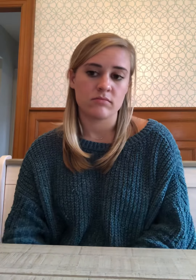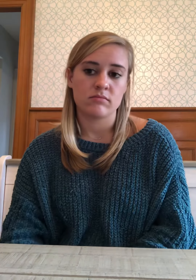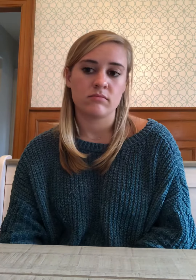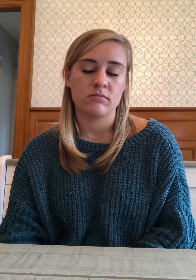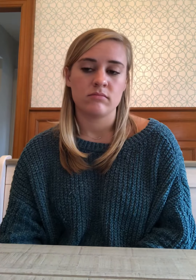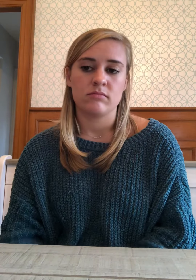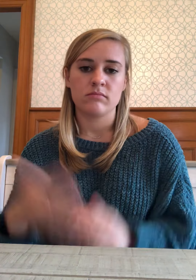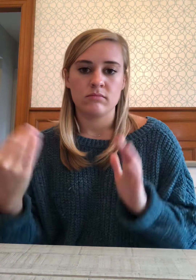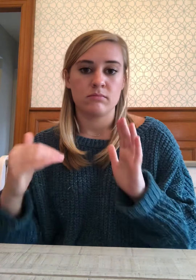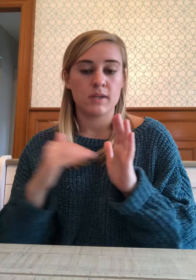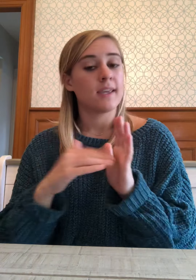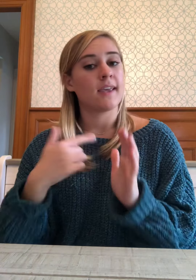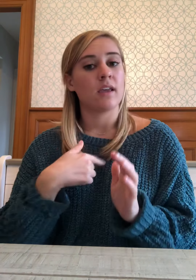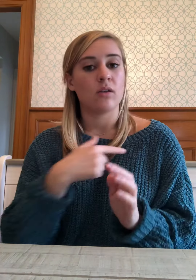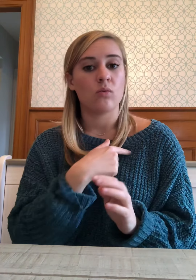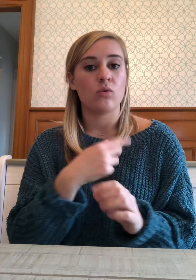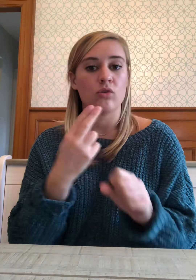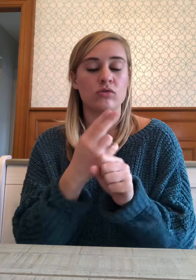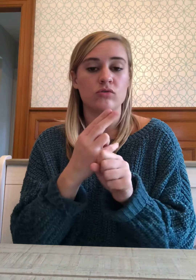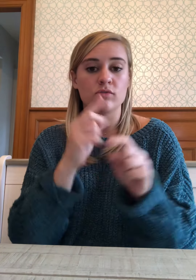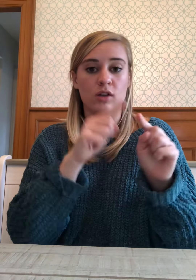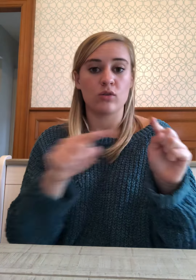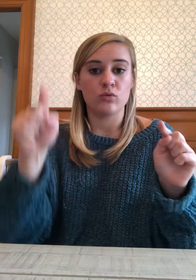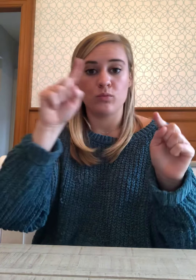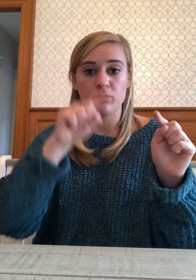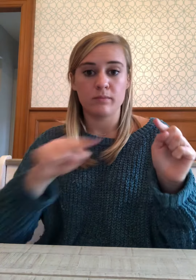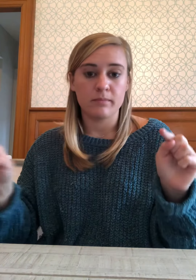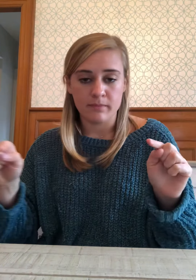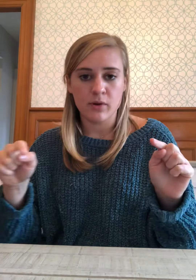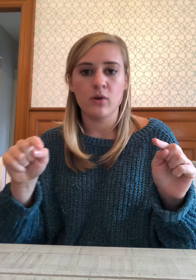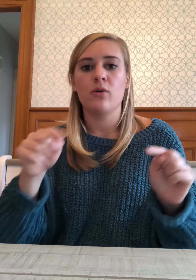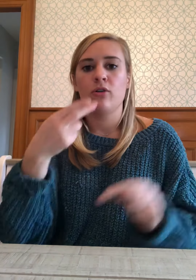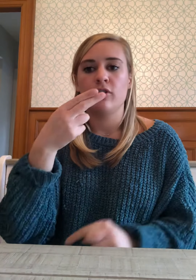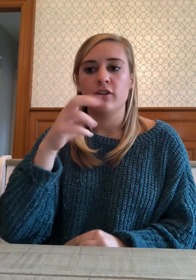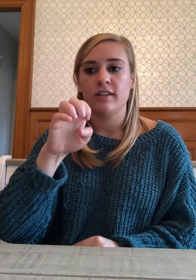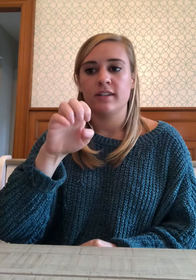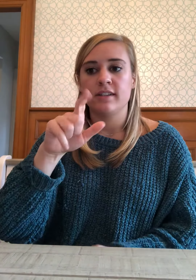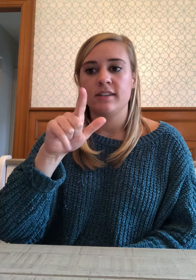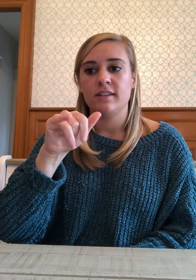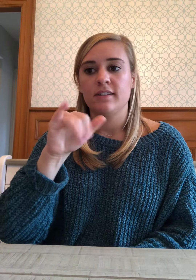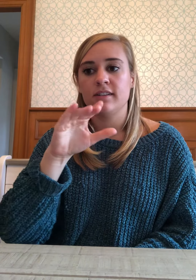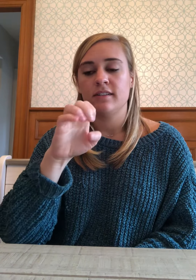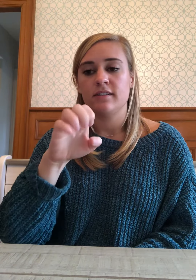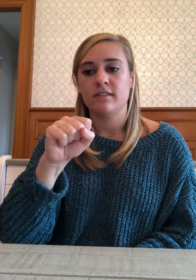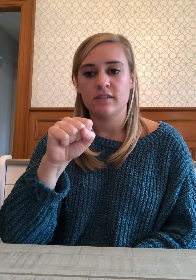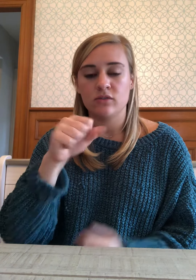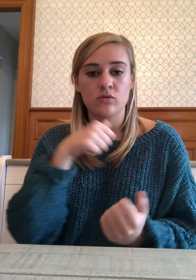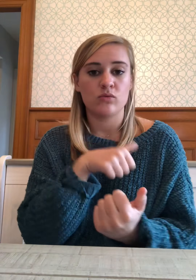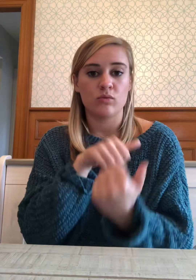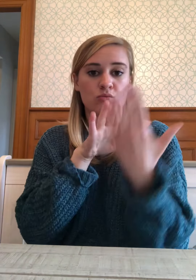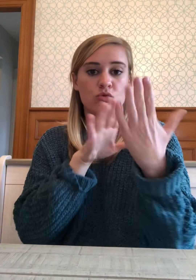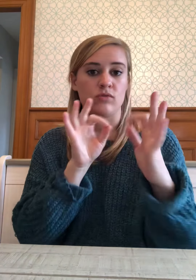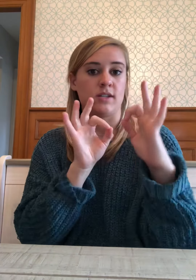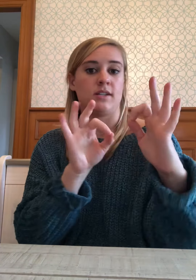Again, we're putting loops and helices in to reduce forces and try to approach this ideal spring that